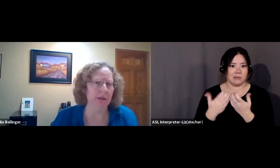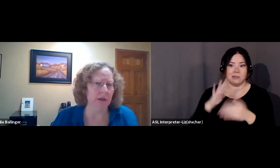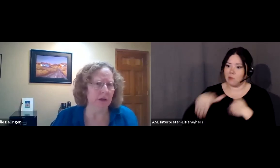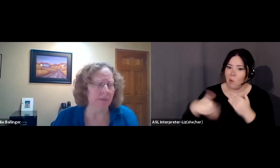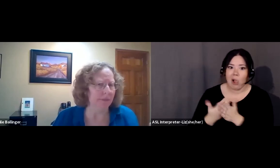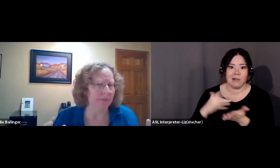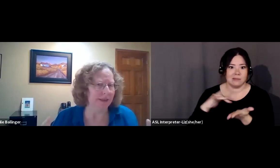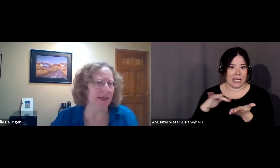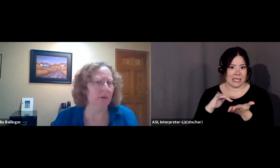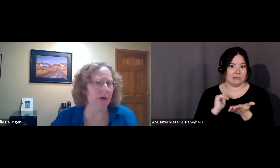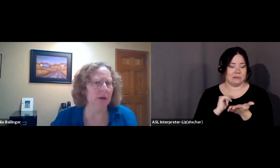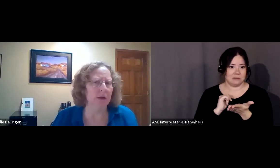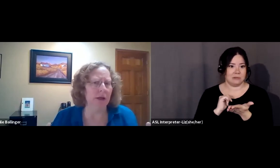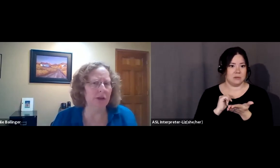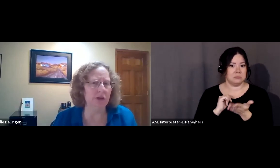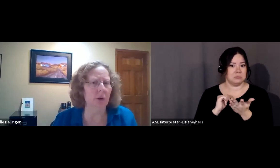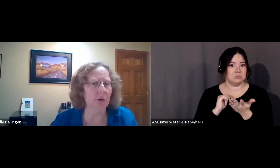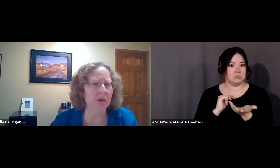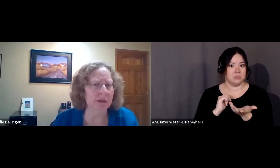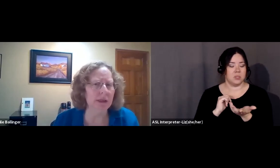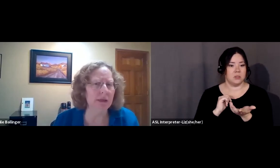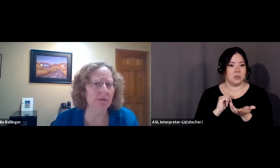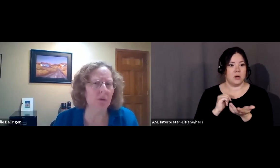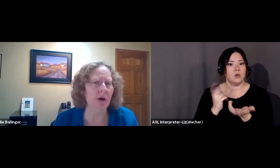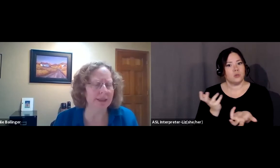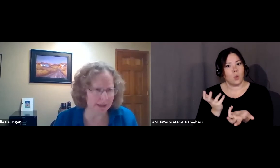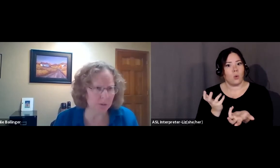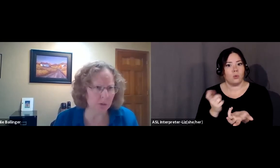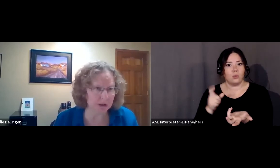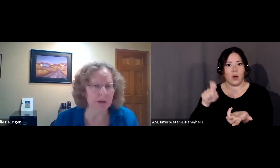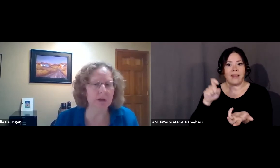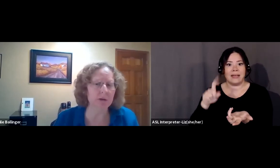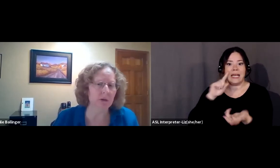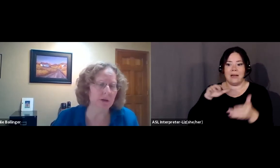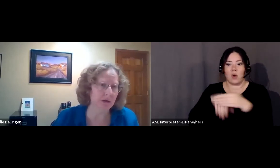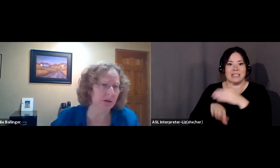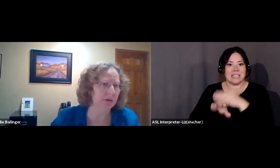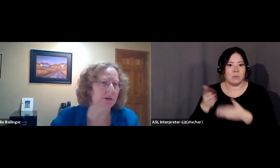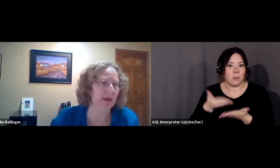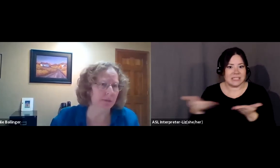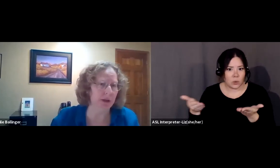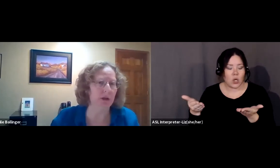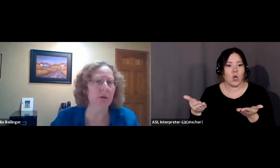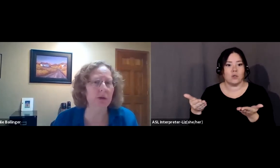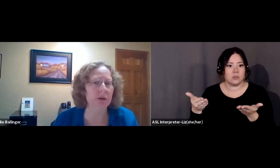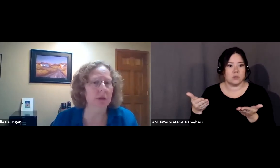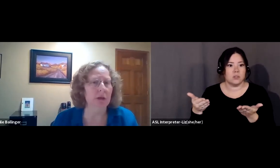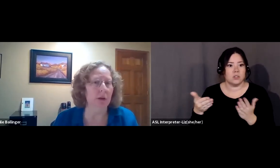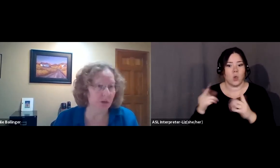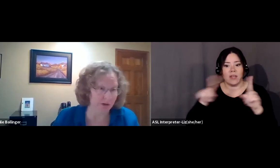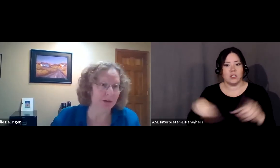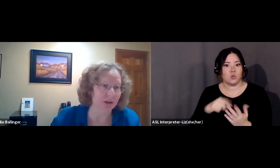studies, etc. And so the need for accessible materials so that screen reader can be